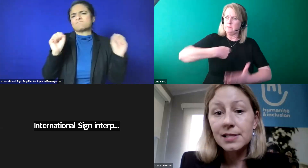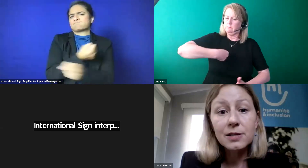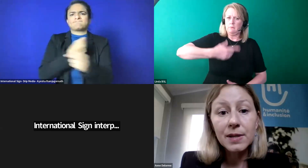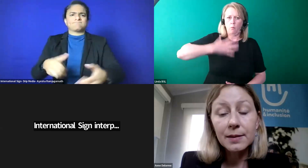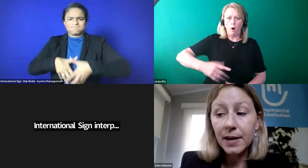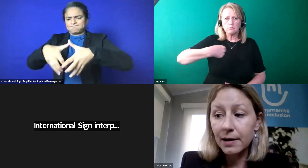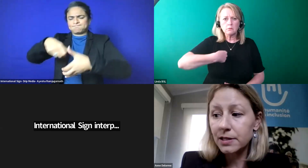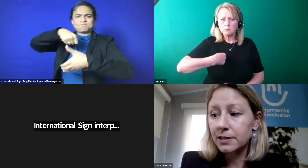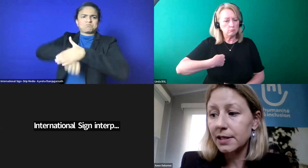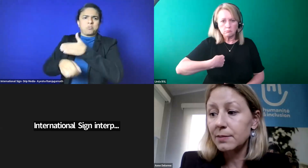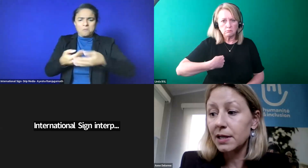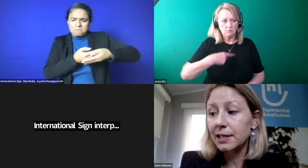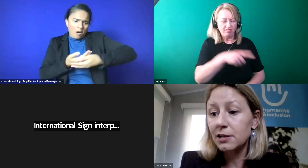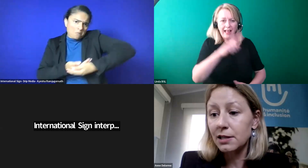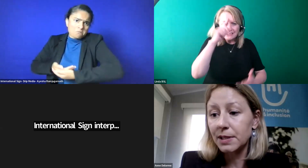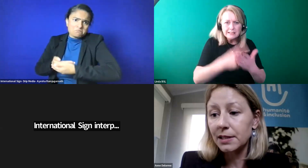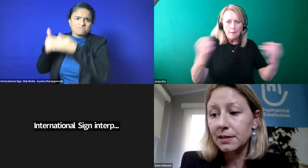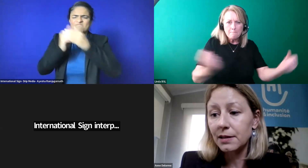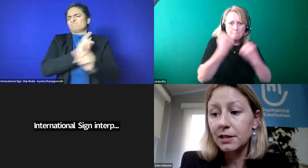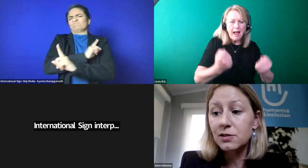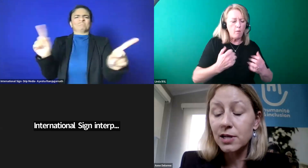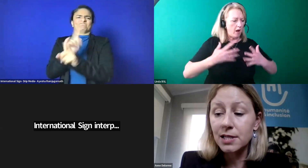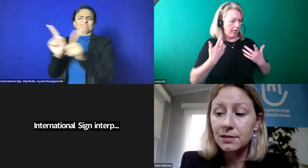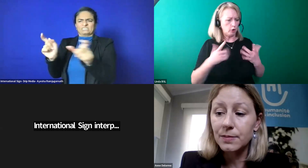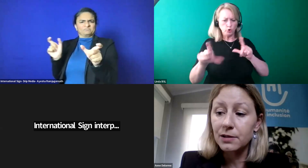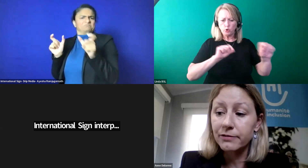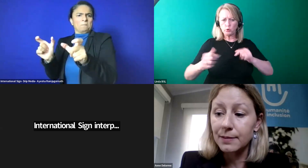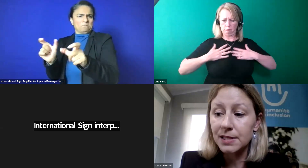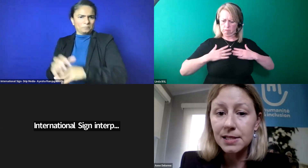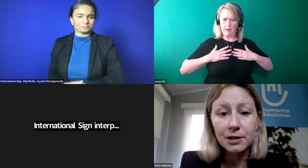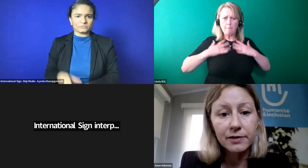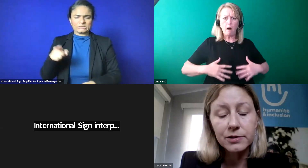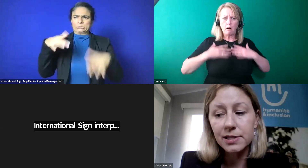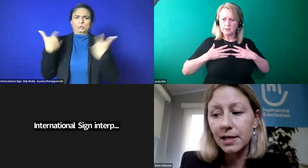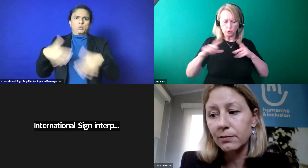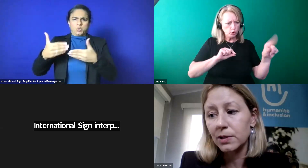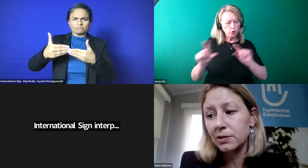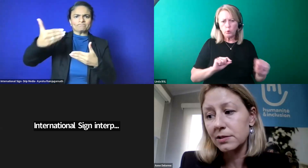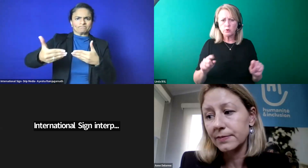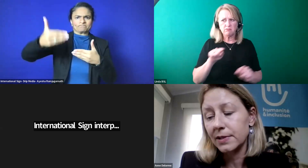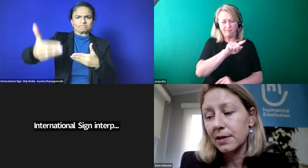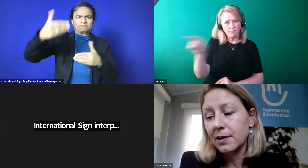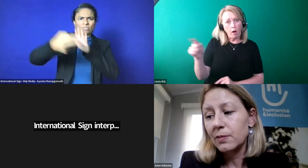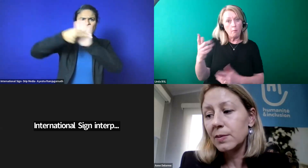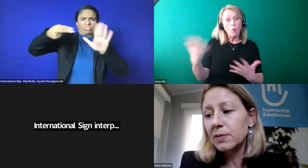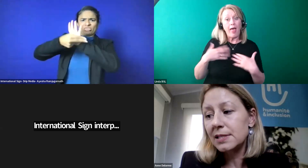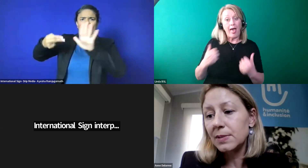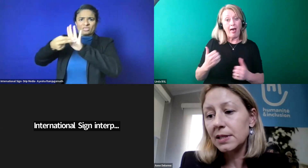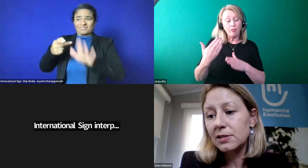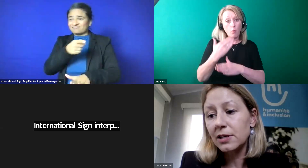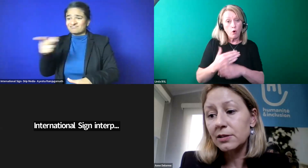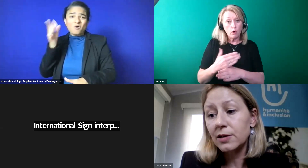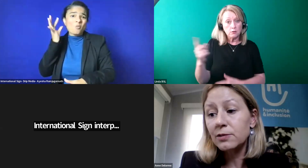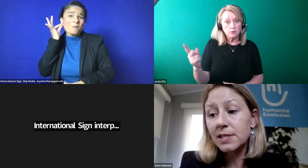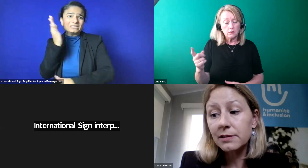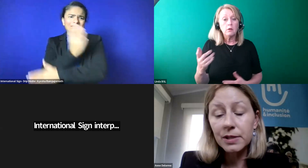Their decision-making power and bodily autonomy are constrained by their families, caregivers, and health workers. Women with